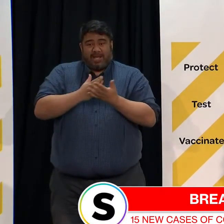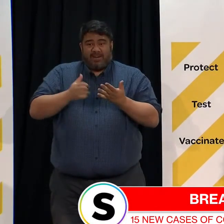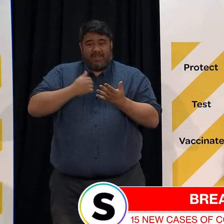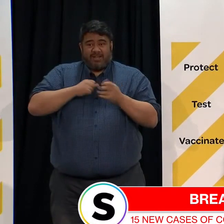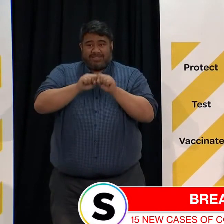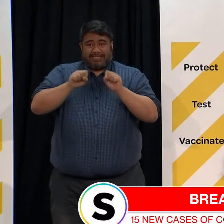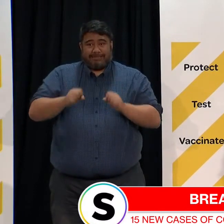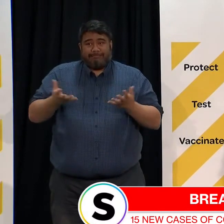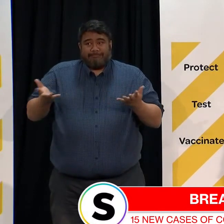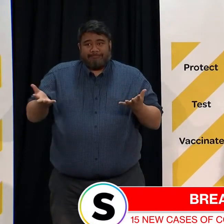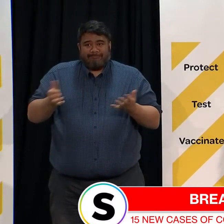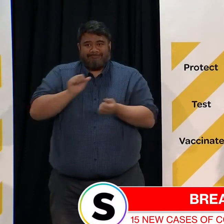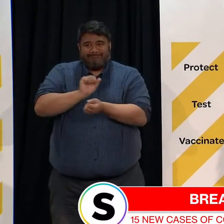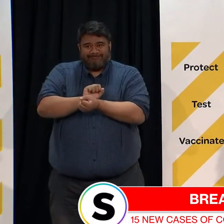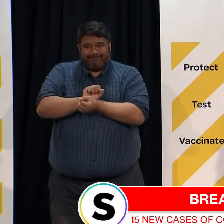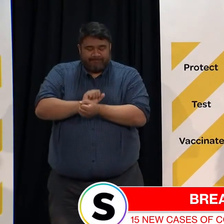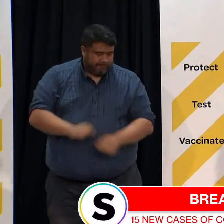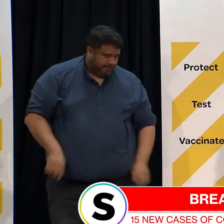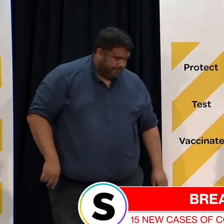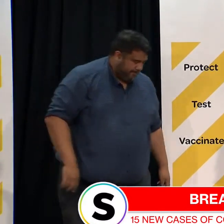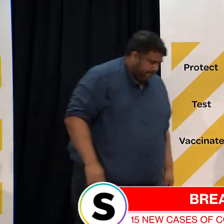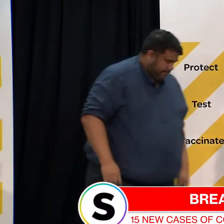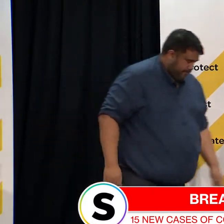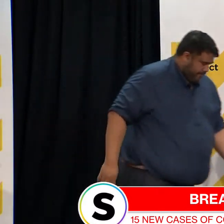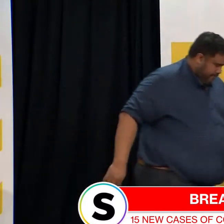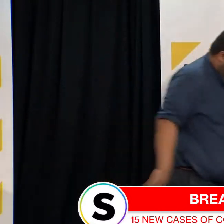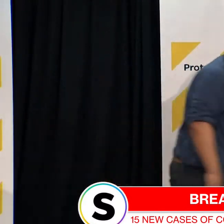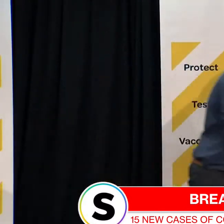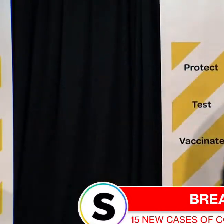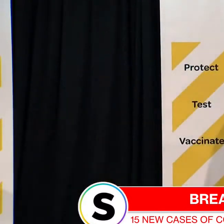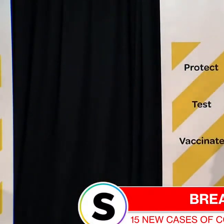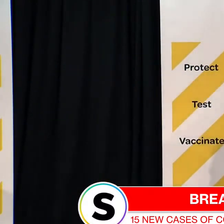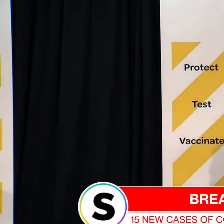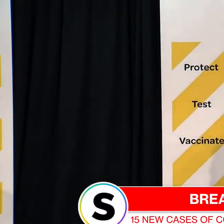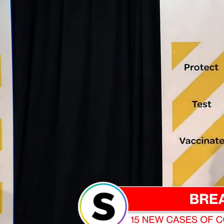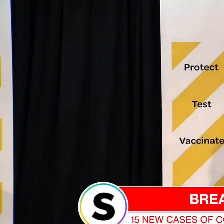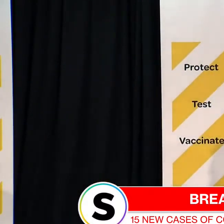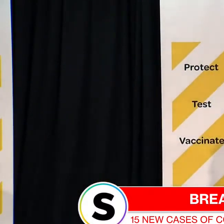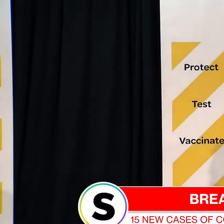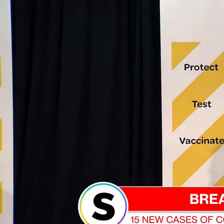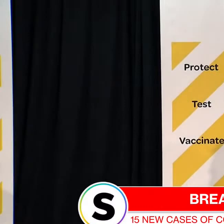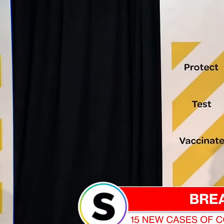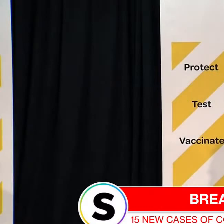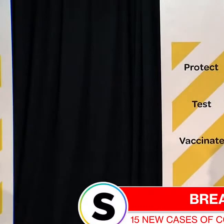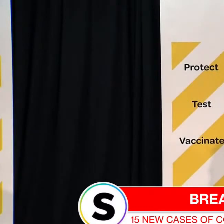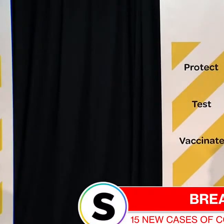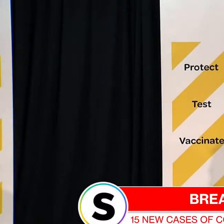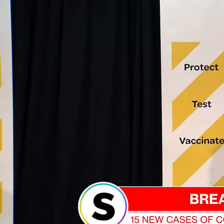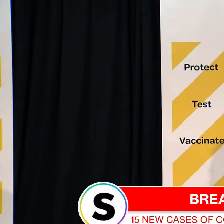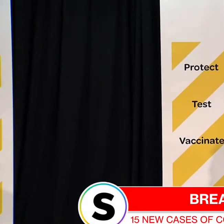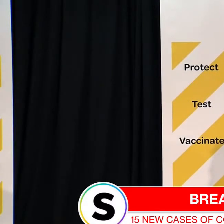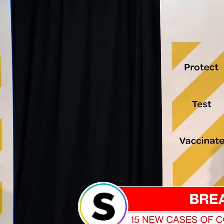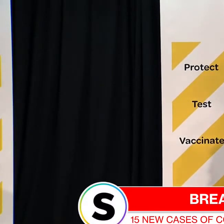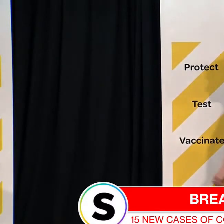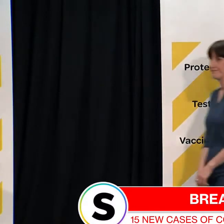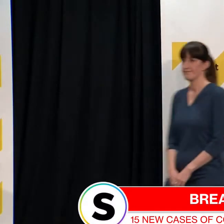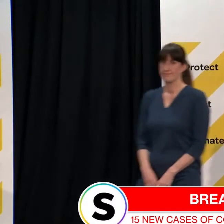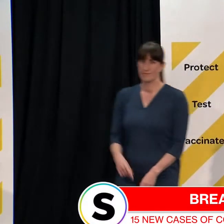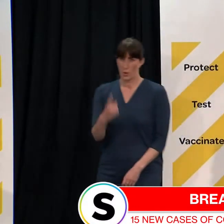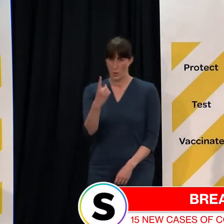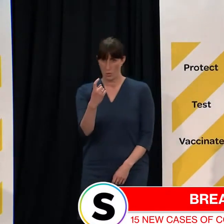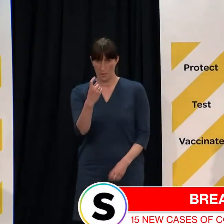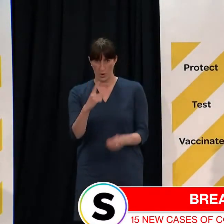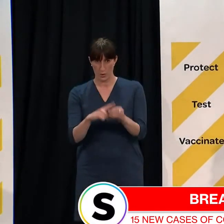level 4 arrangements. One last thing, and then I'm done. Just one quick last thing. Sorry. Dr. Bramble, just in terms of your advice around Parliament, what is